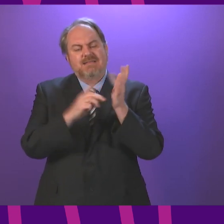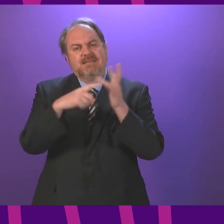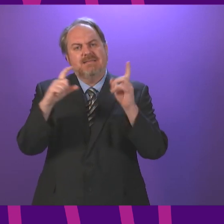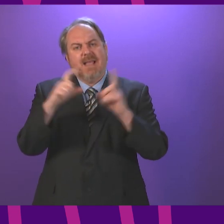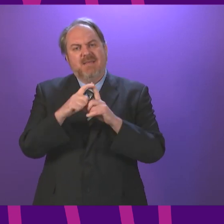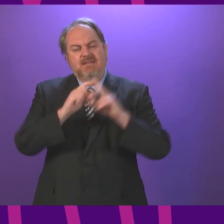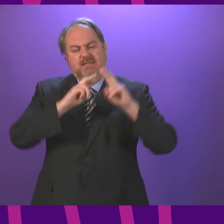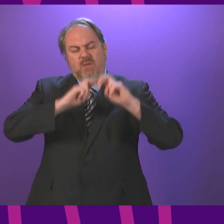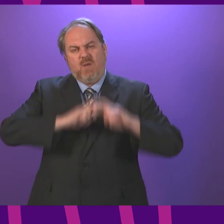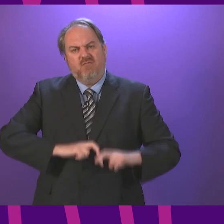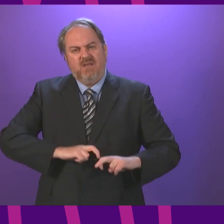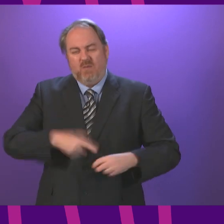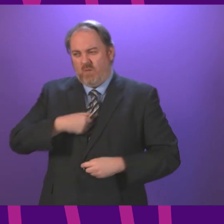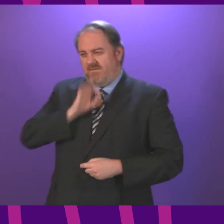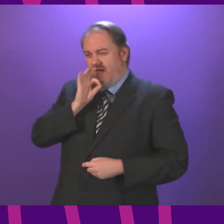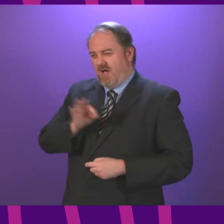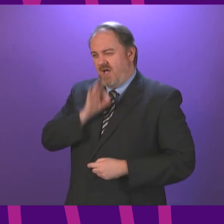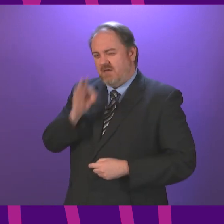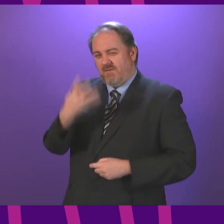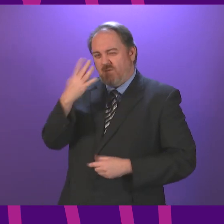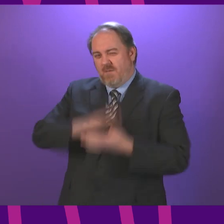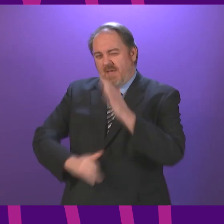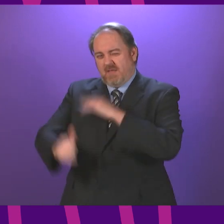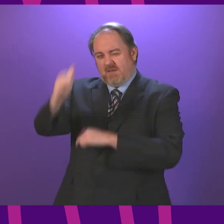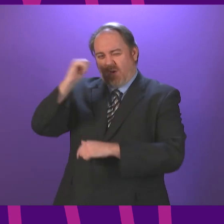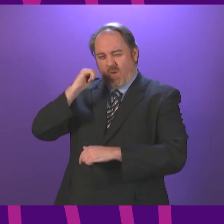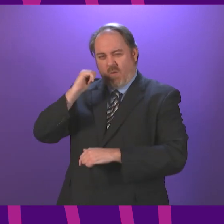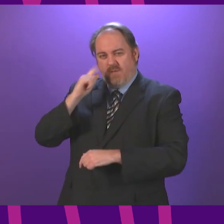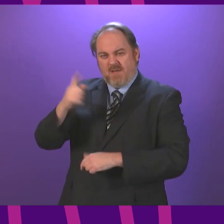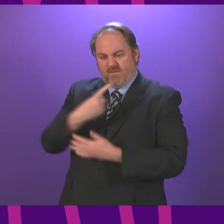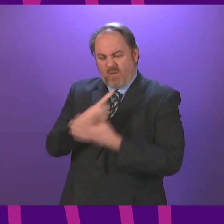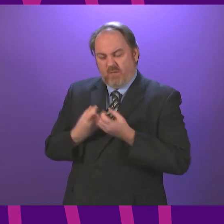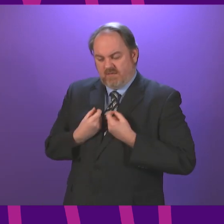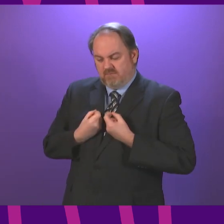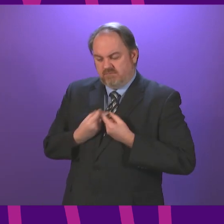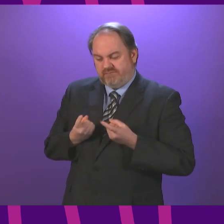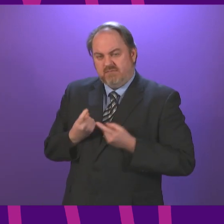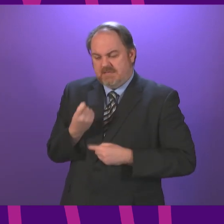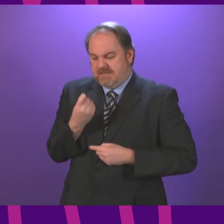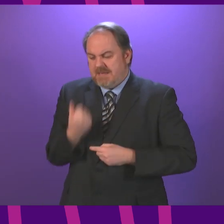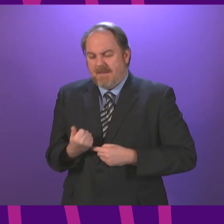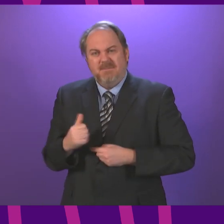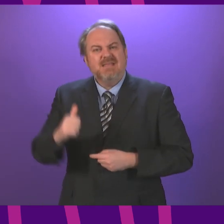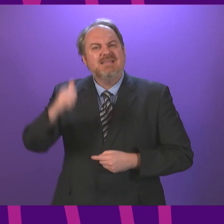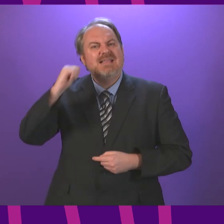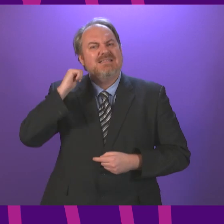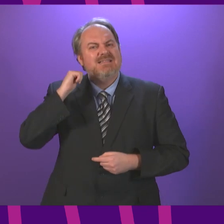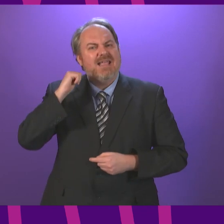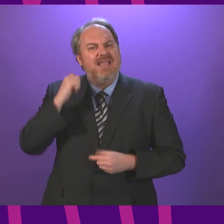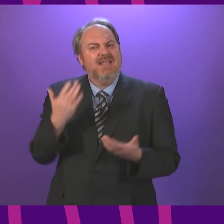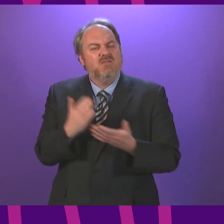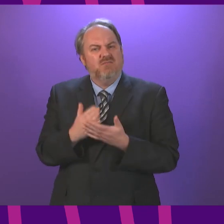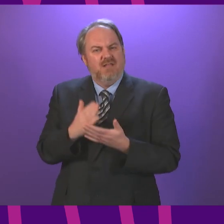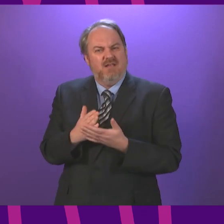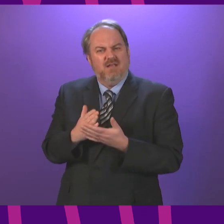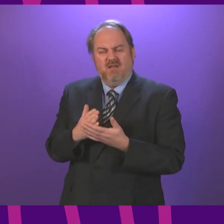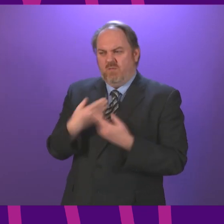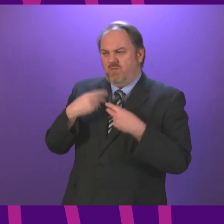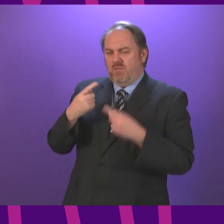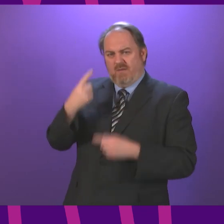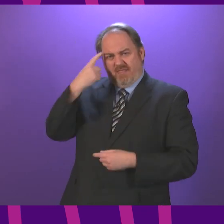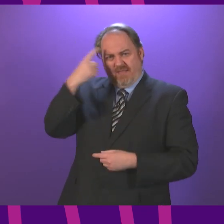it was only partially revealed this week. The Ministerial Code makes clear in Section 2.30 that Ministers must act